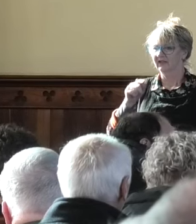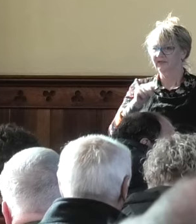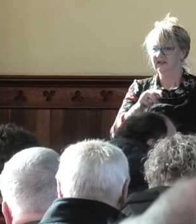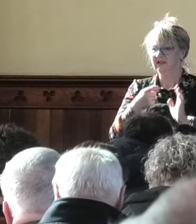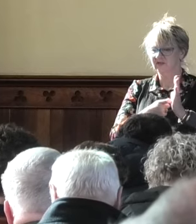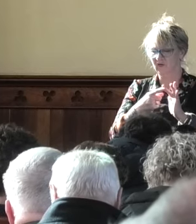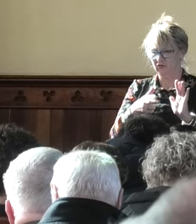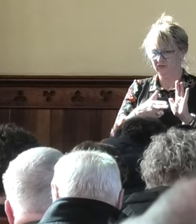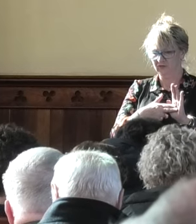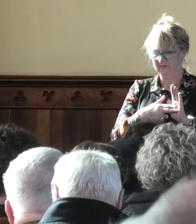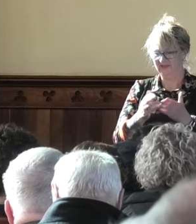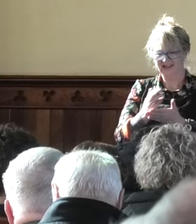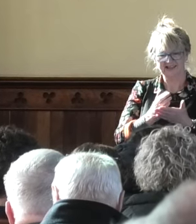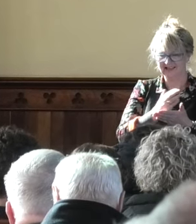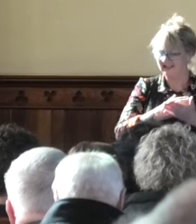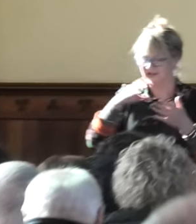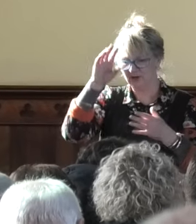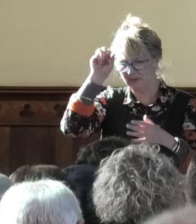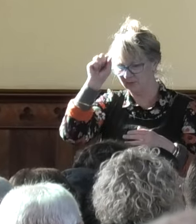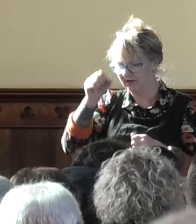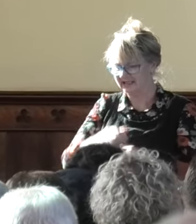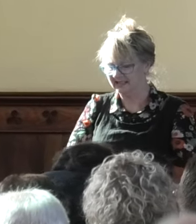Rin. It's a collection of memories.